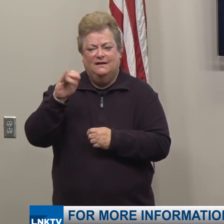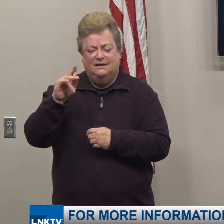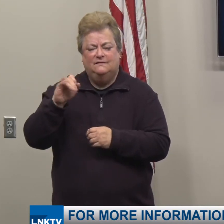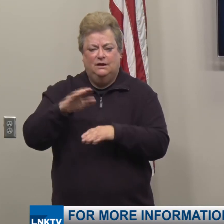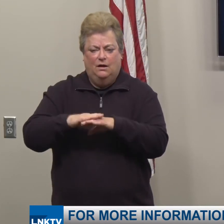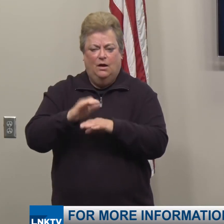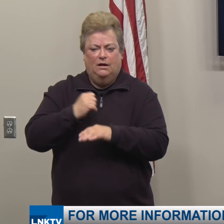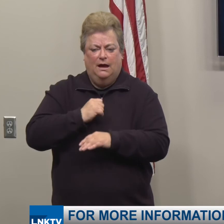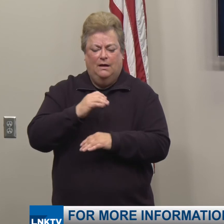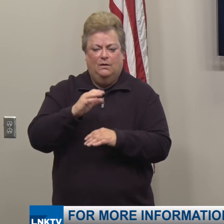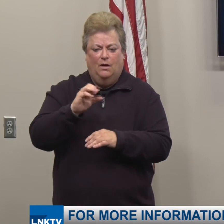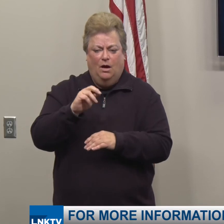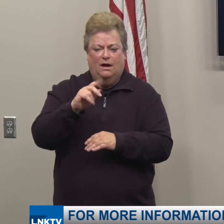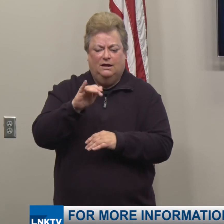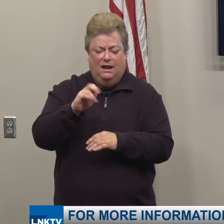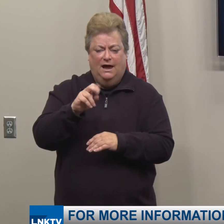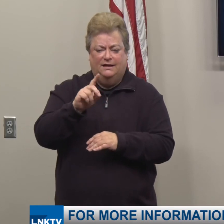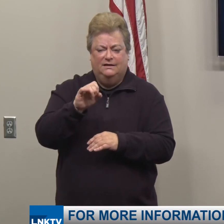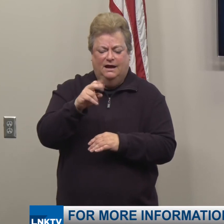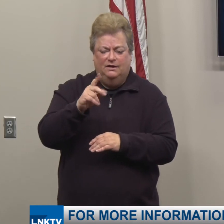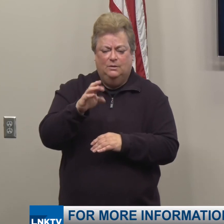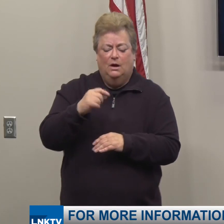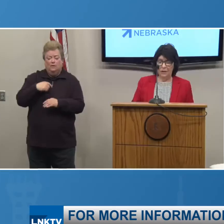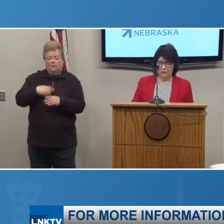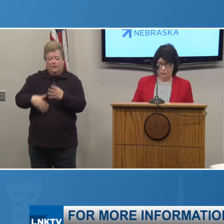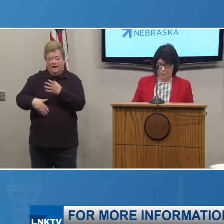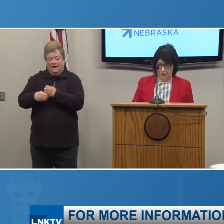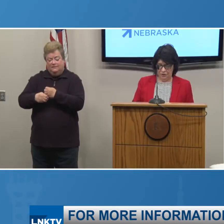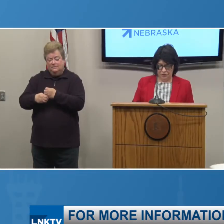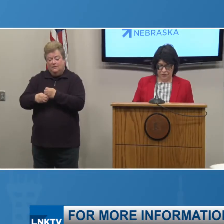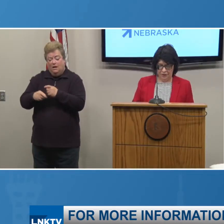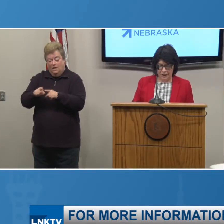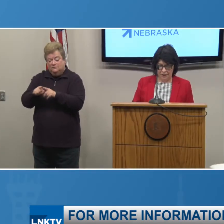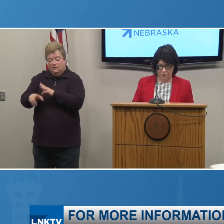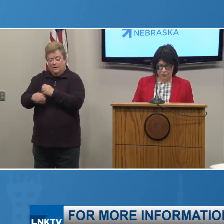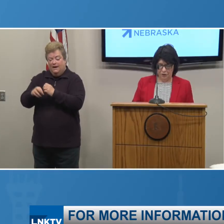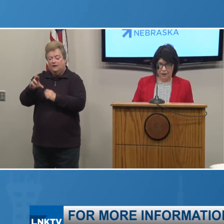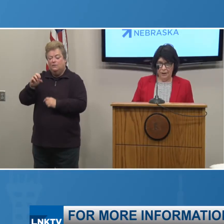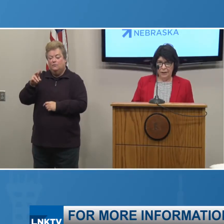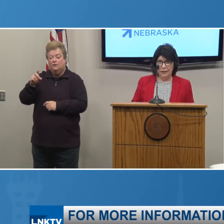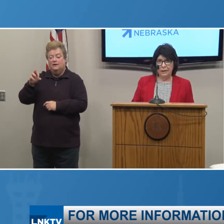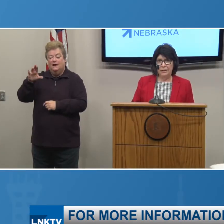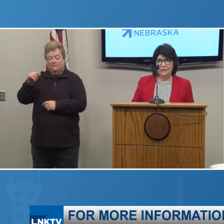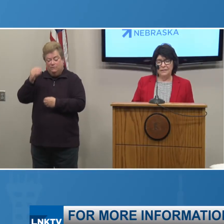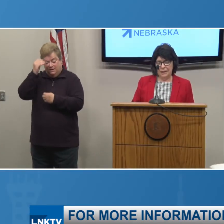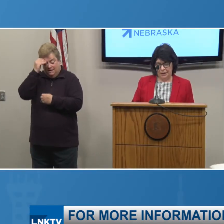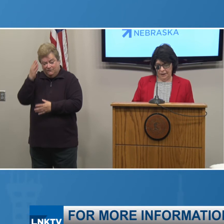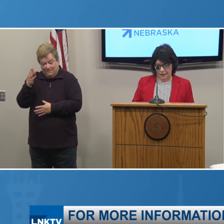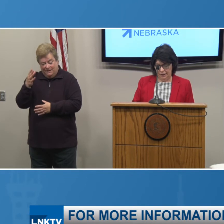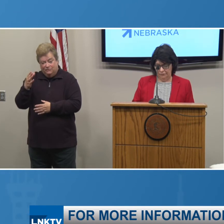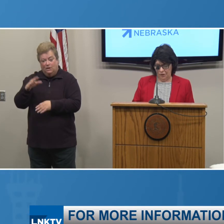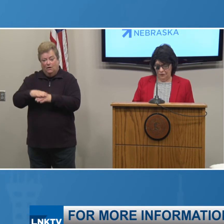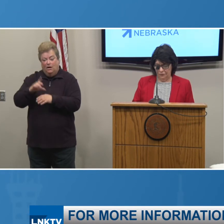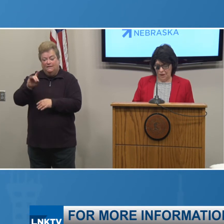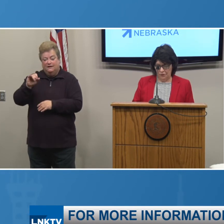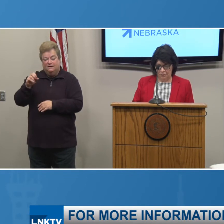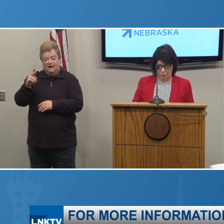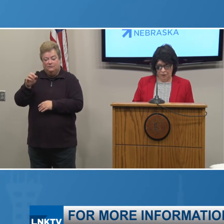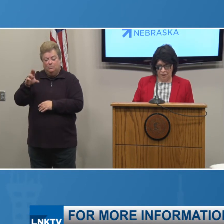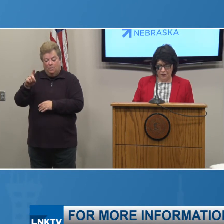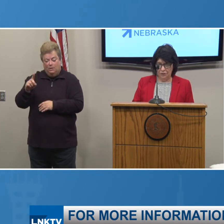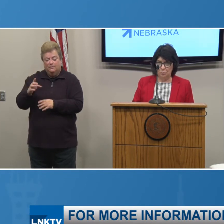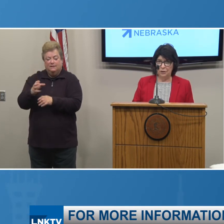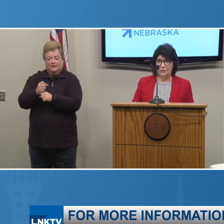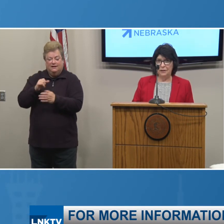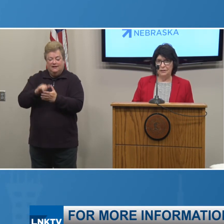dashboard. Today, we are also adding recovery information to the dashboard. Getting this data involves follow-up